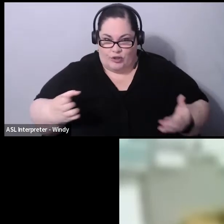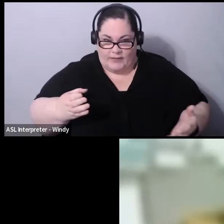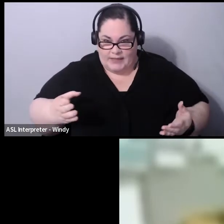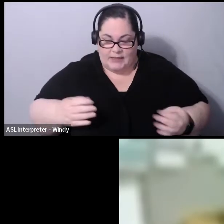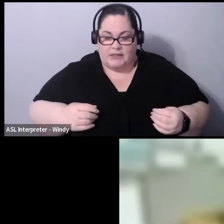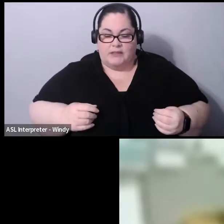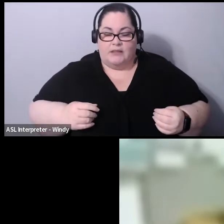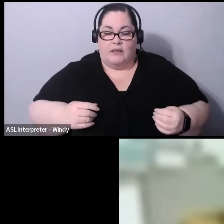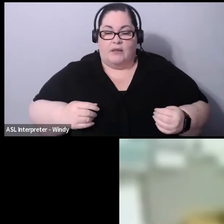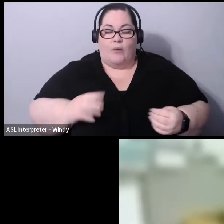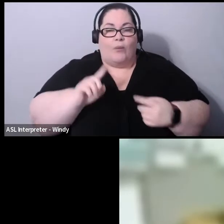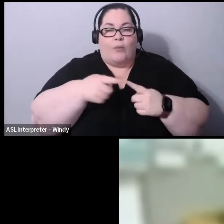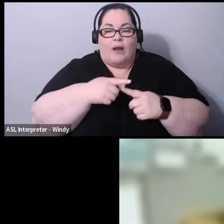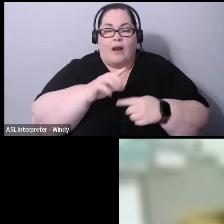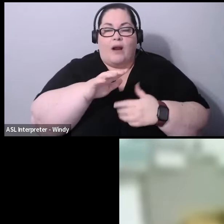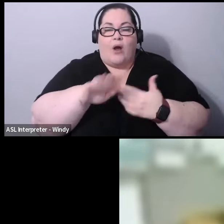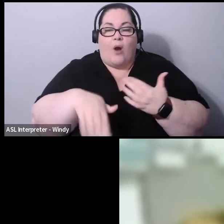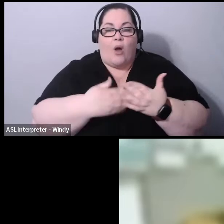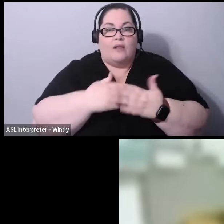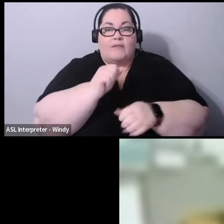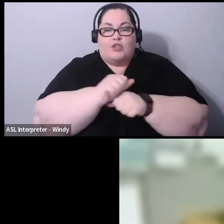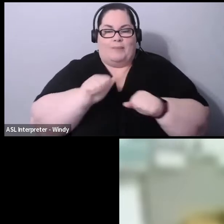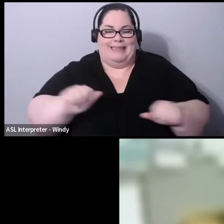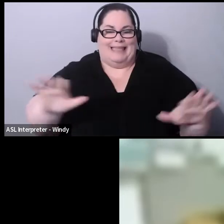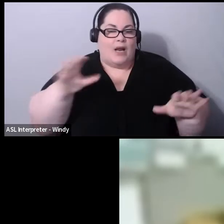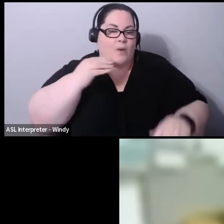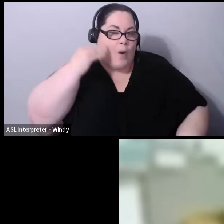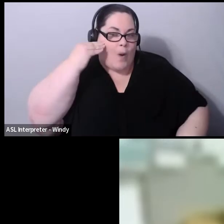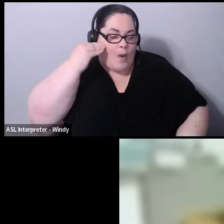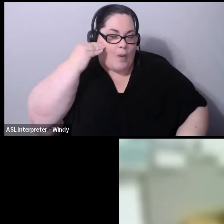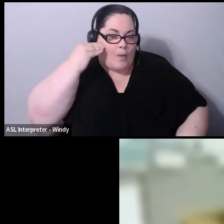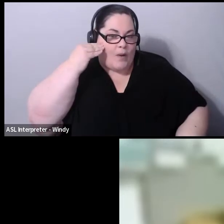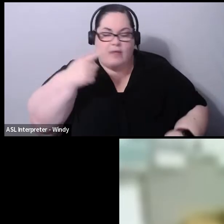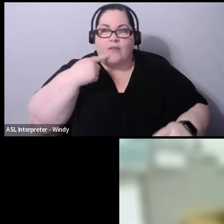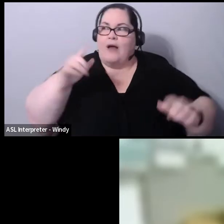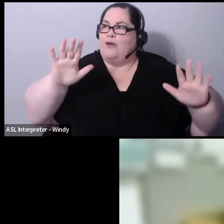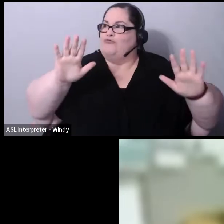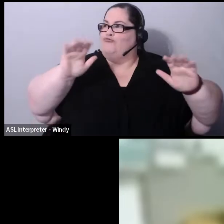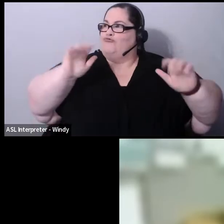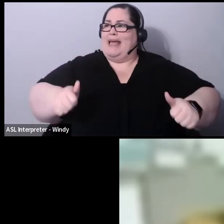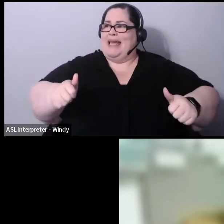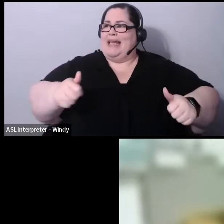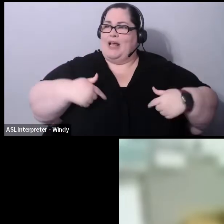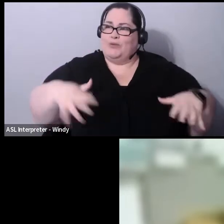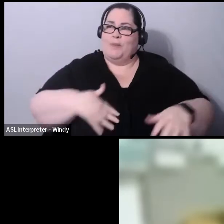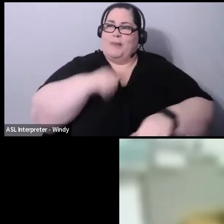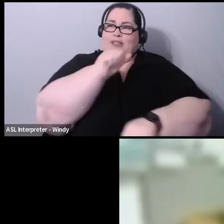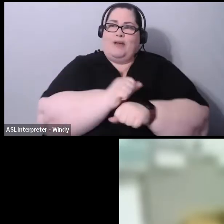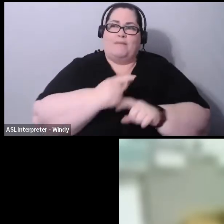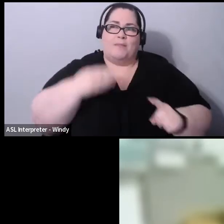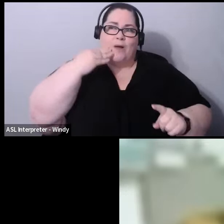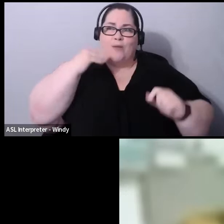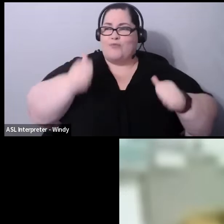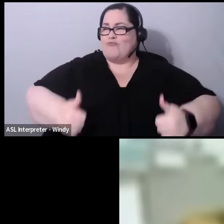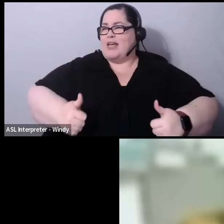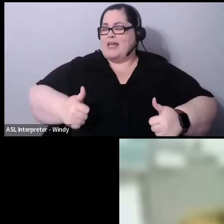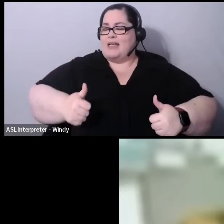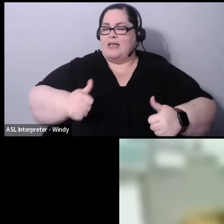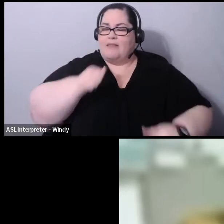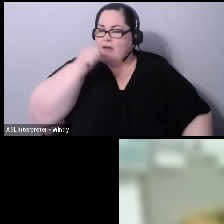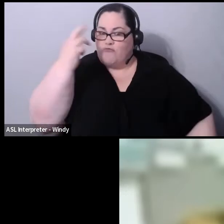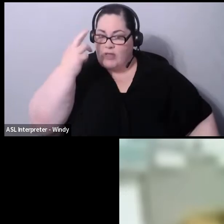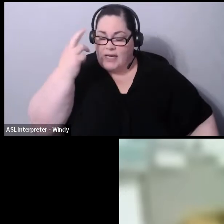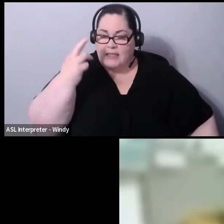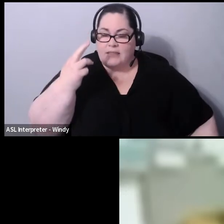when all of their jobs were sent home. They thought, this is great, I can just do my work from home, not realizing